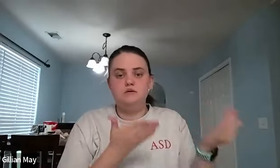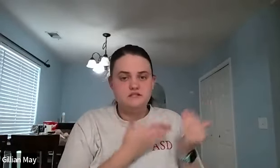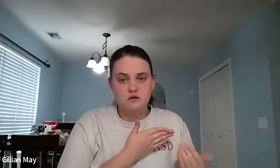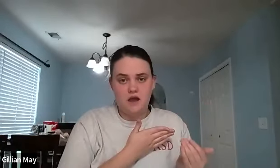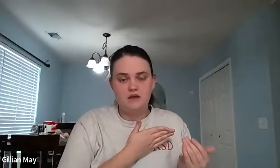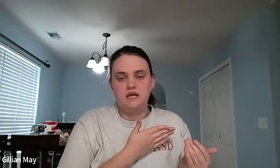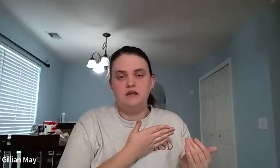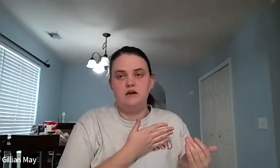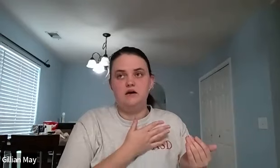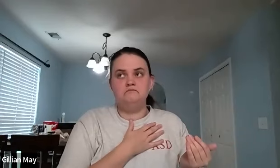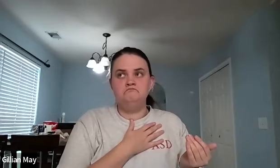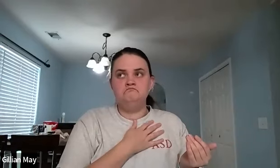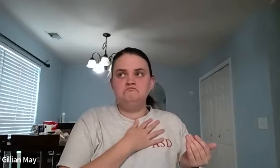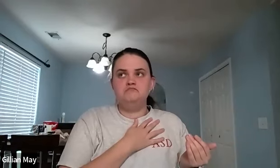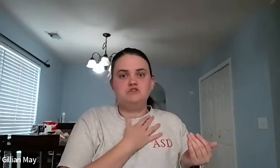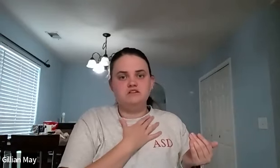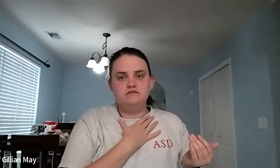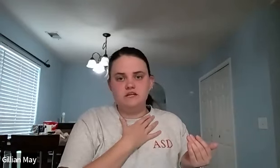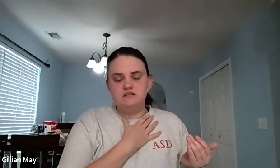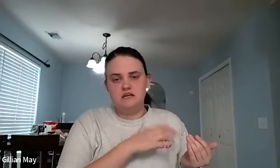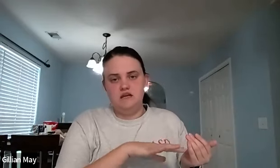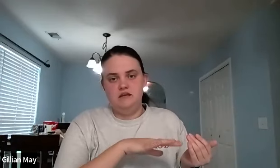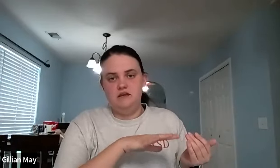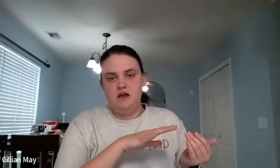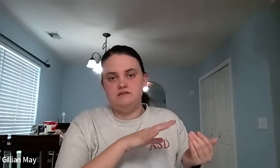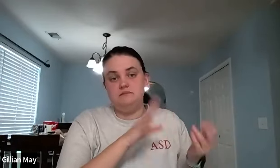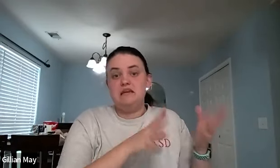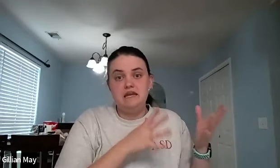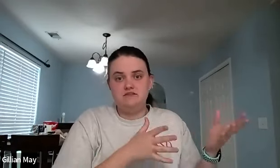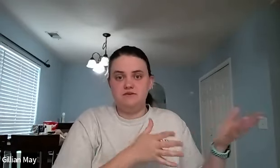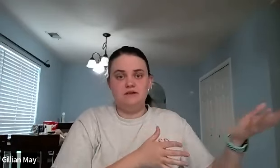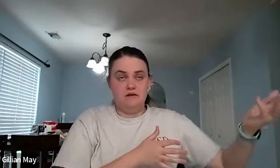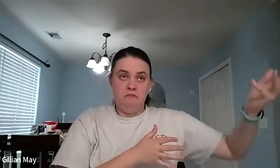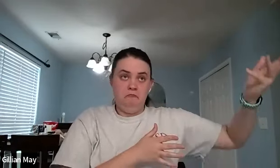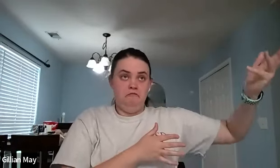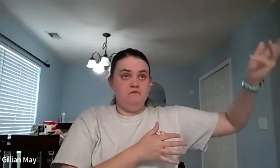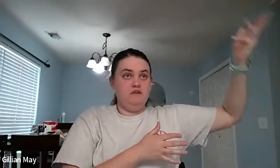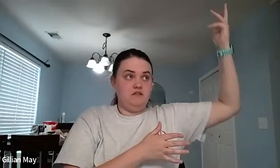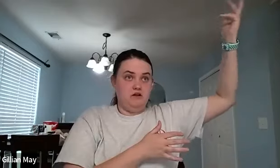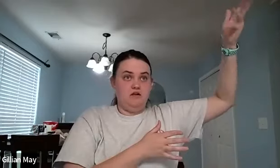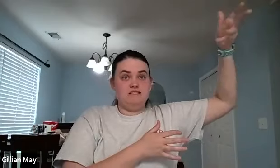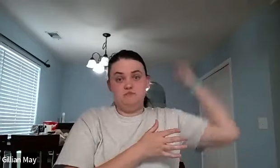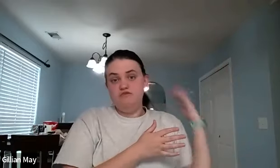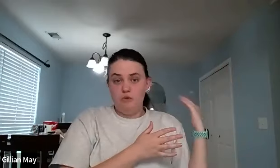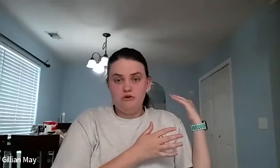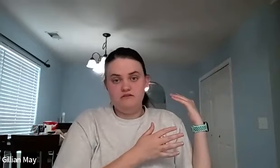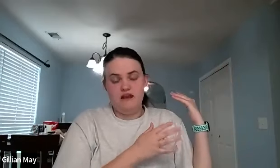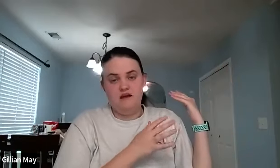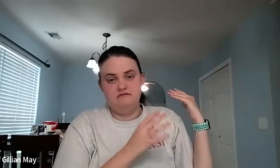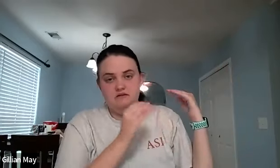always go back, and there's also videos that Miss Katie has from our classes before that have like